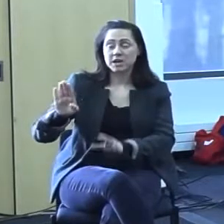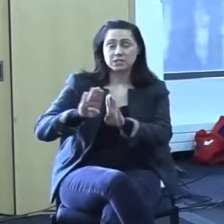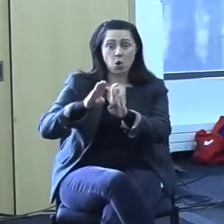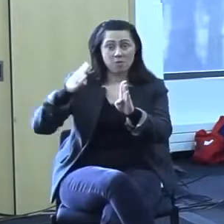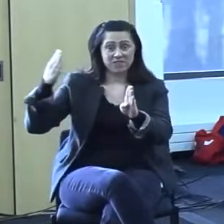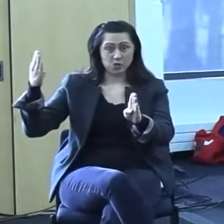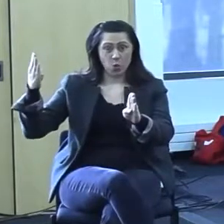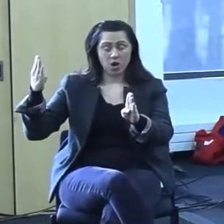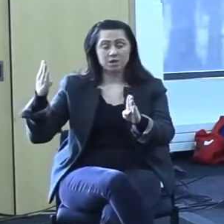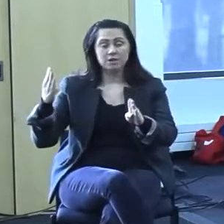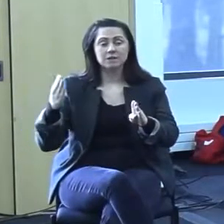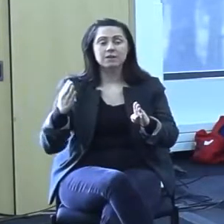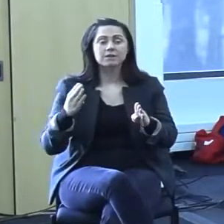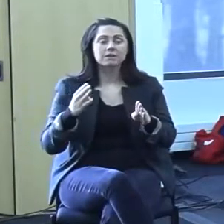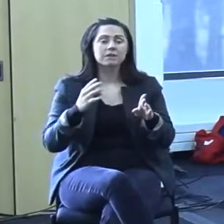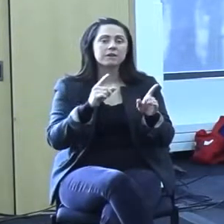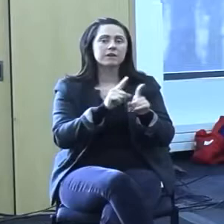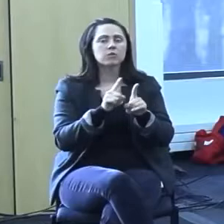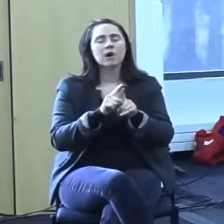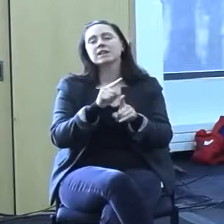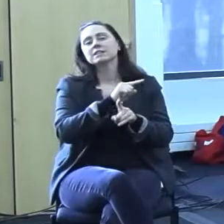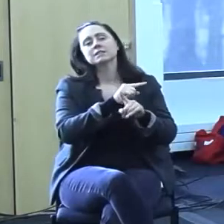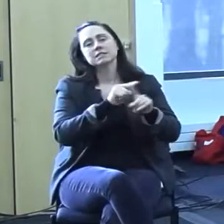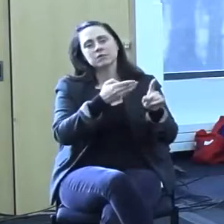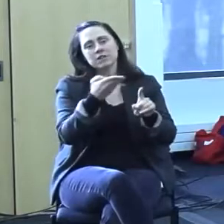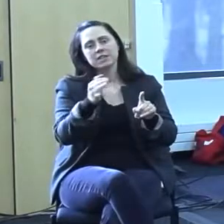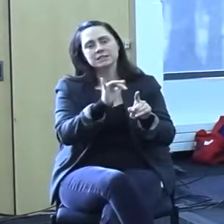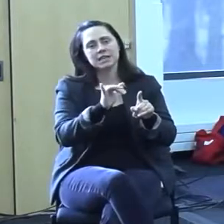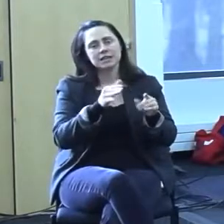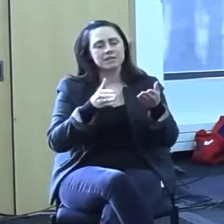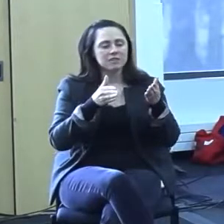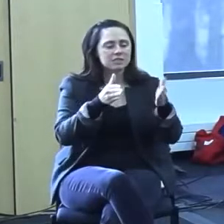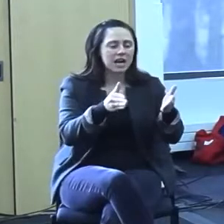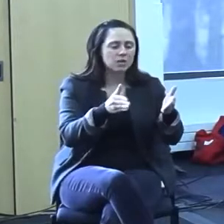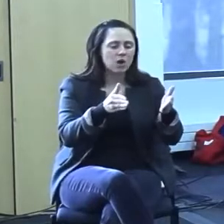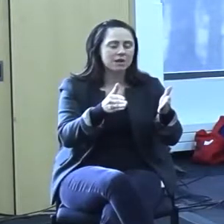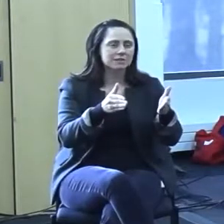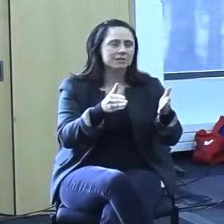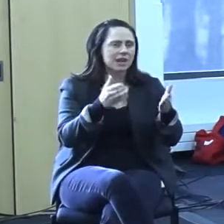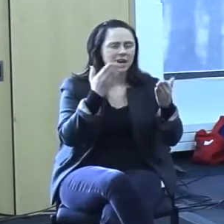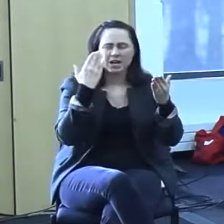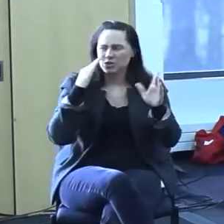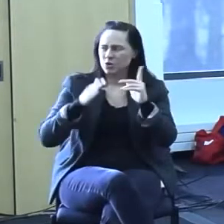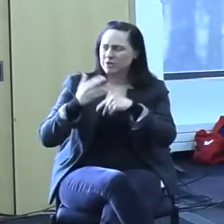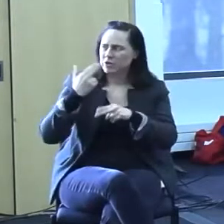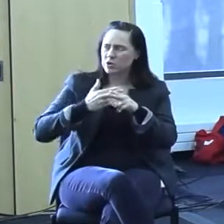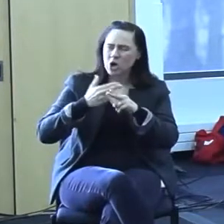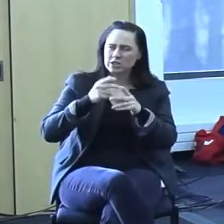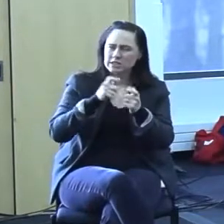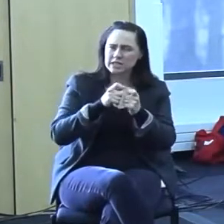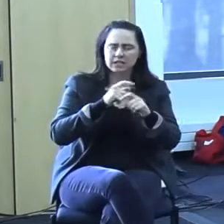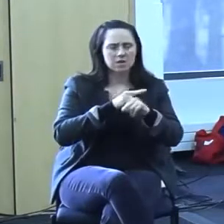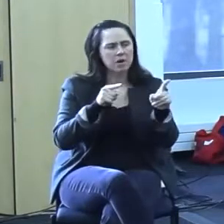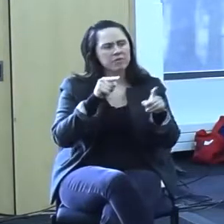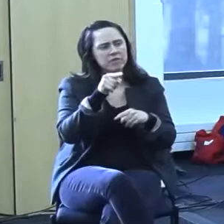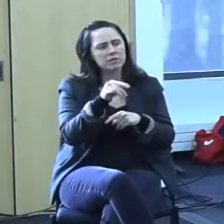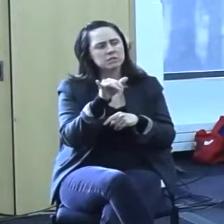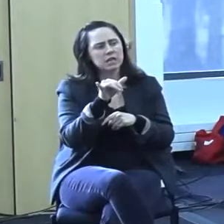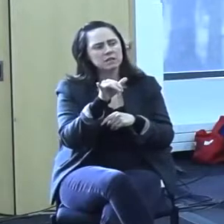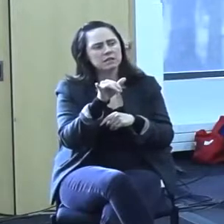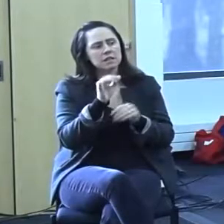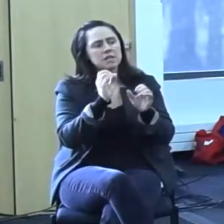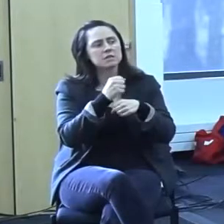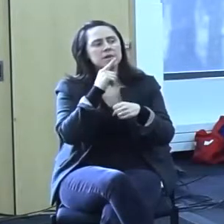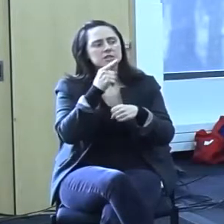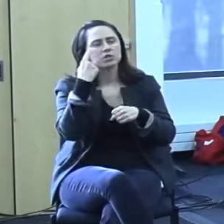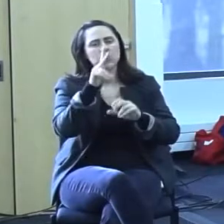that. As well, like different things like the sidewalks, like the little, I don't know what they're called exactly, but there's like to make